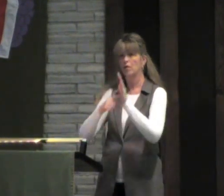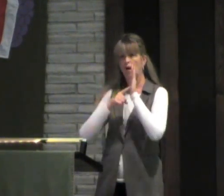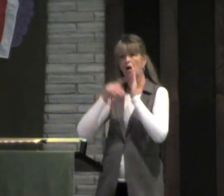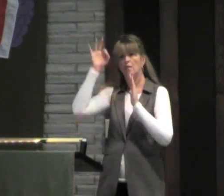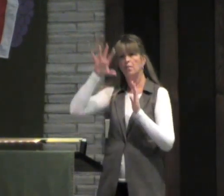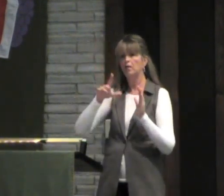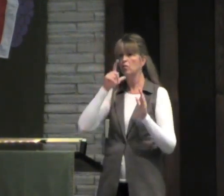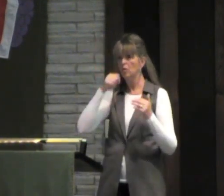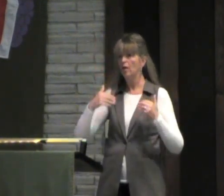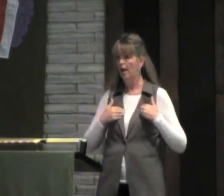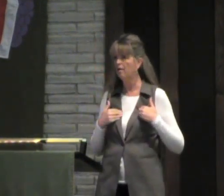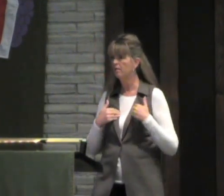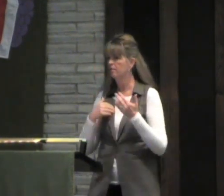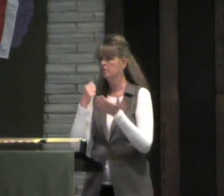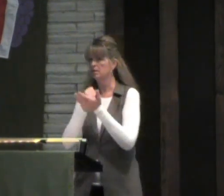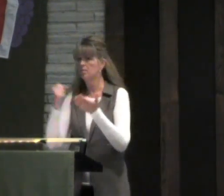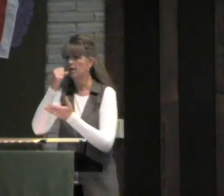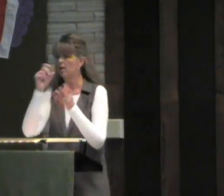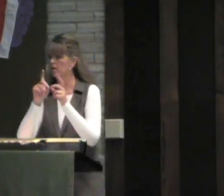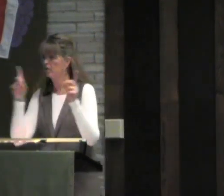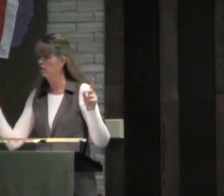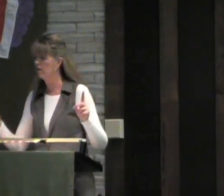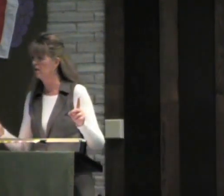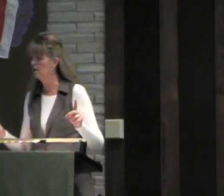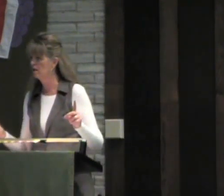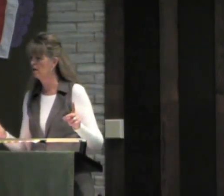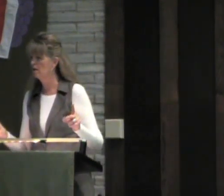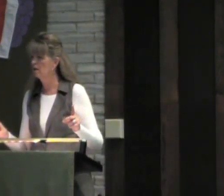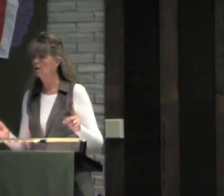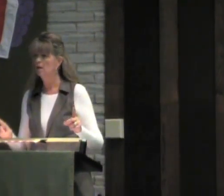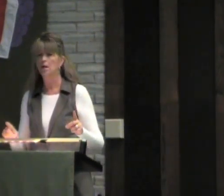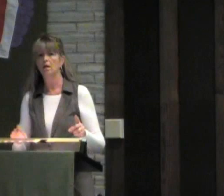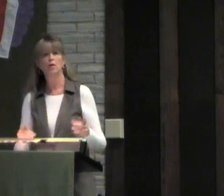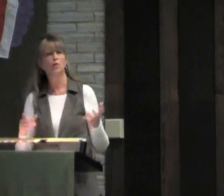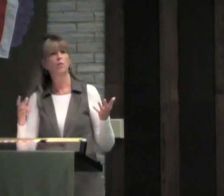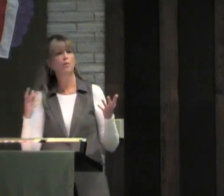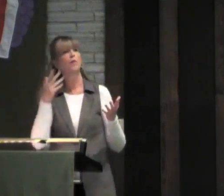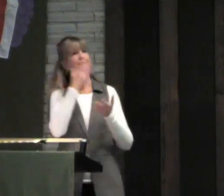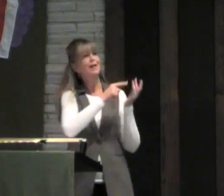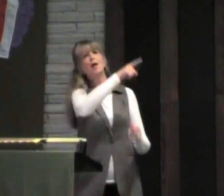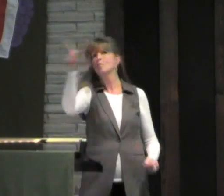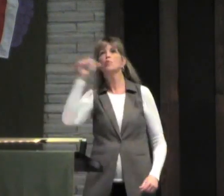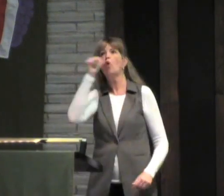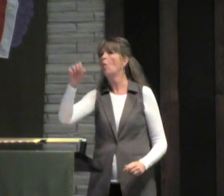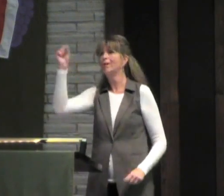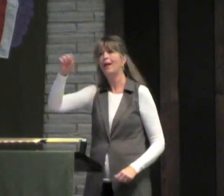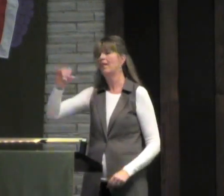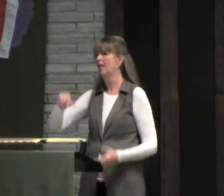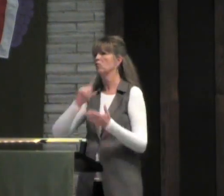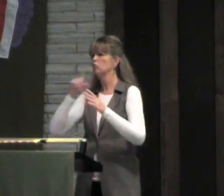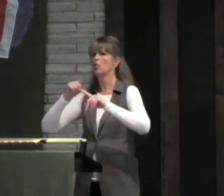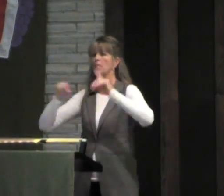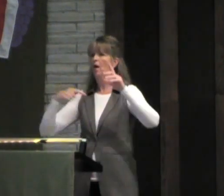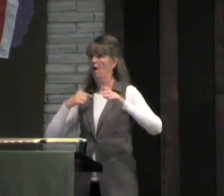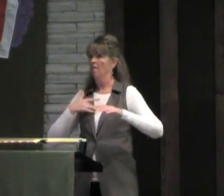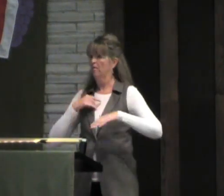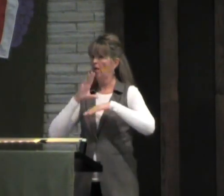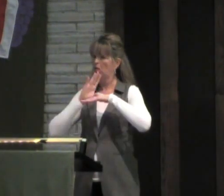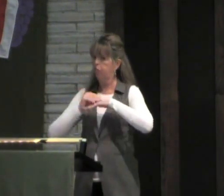no difference. I mean, deaf churches require, you have to have a seminary degree as well. And some don't, sure, but I